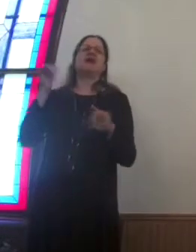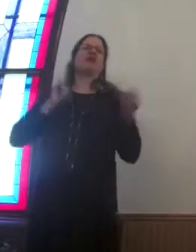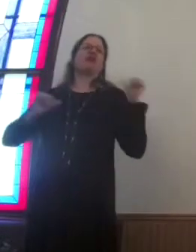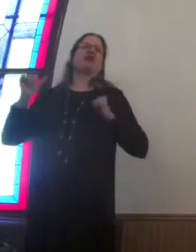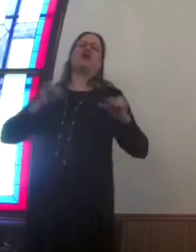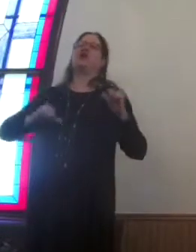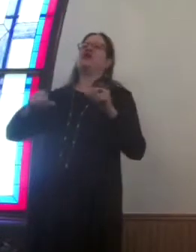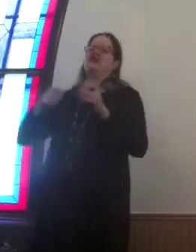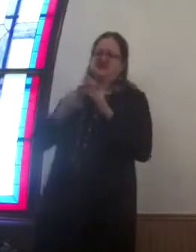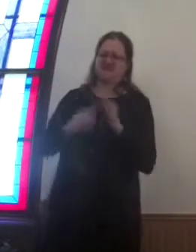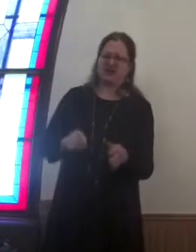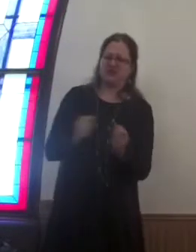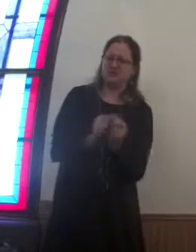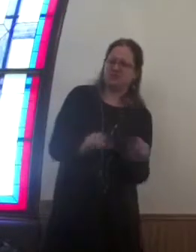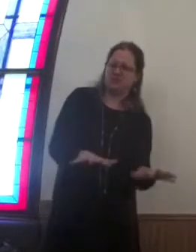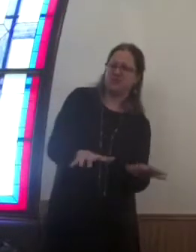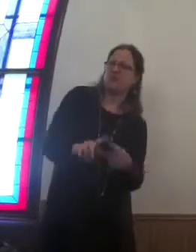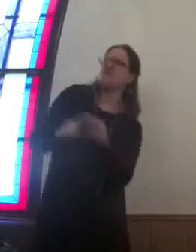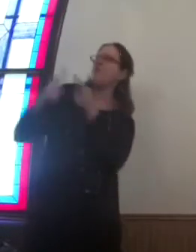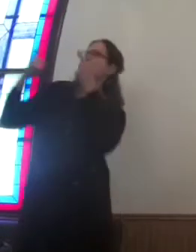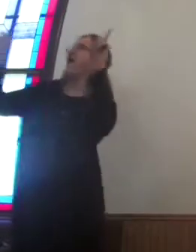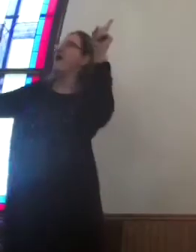from bleak to wow.